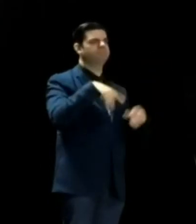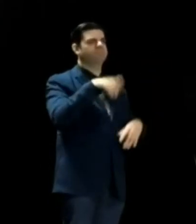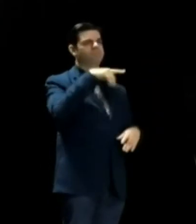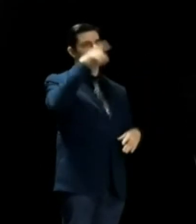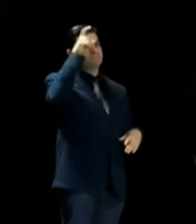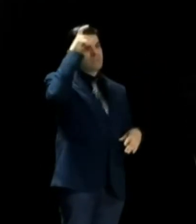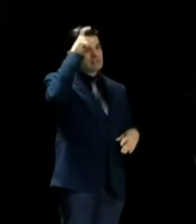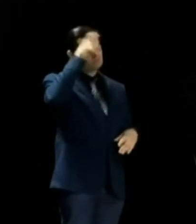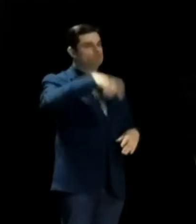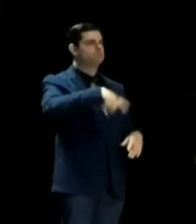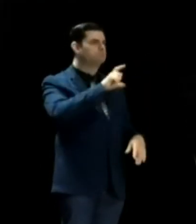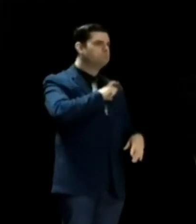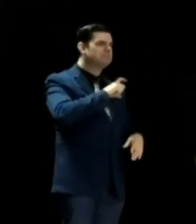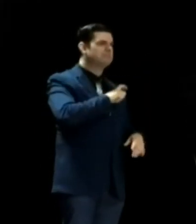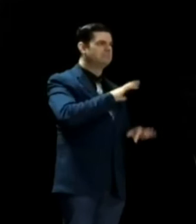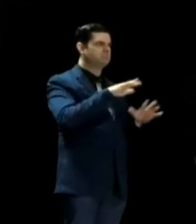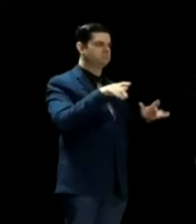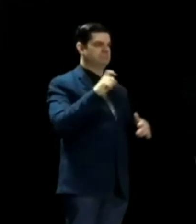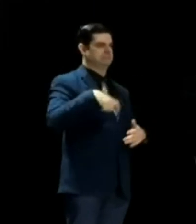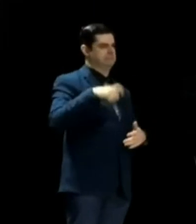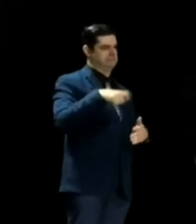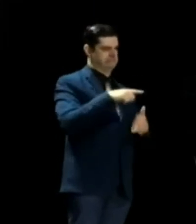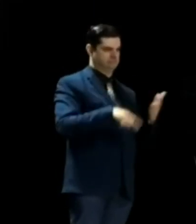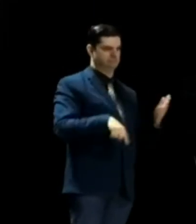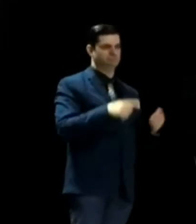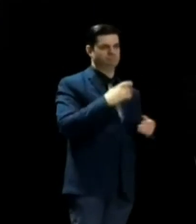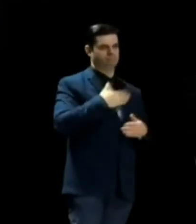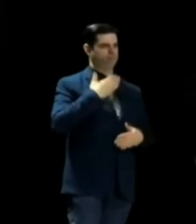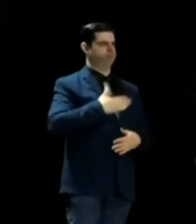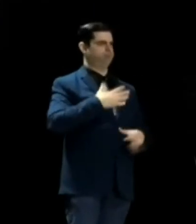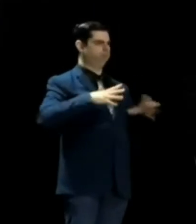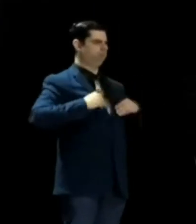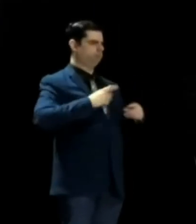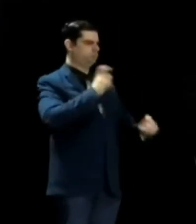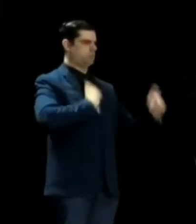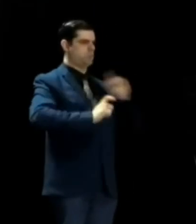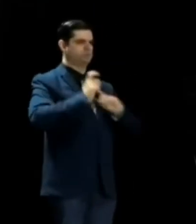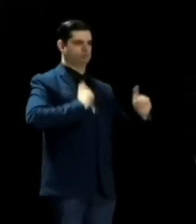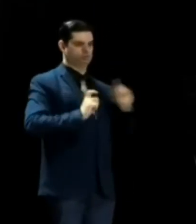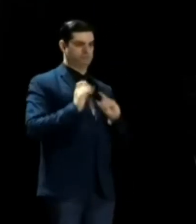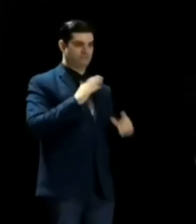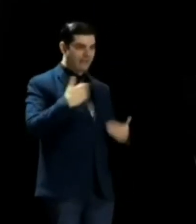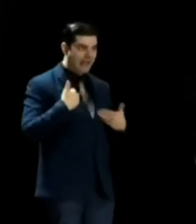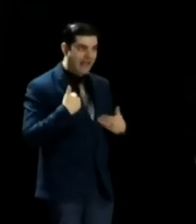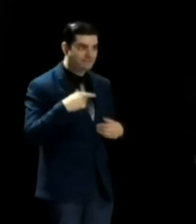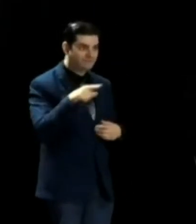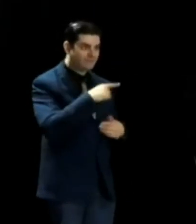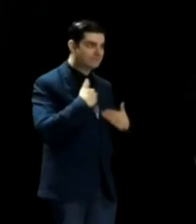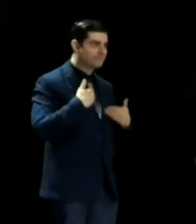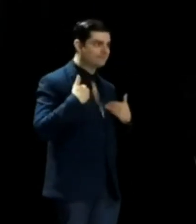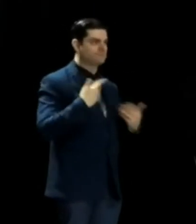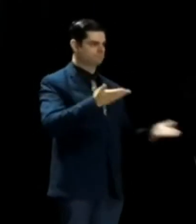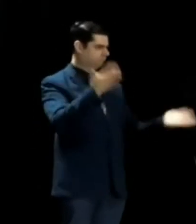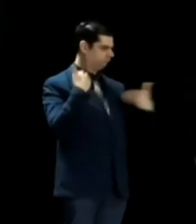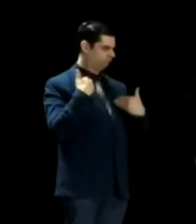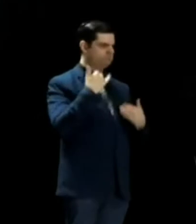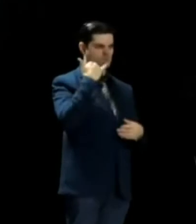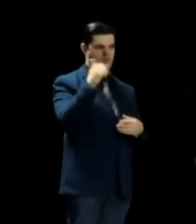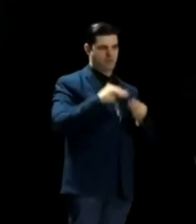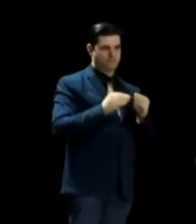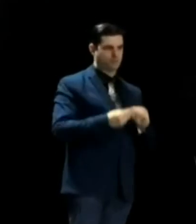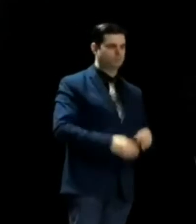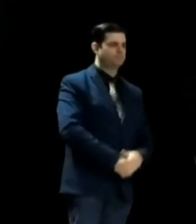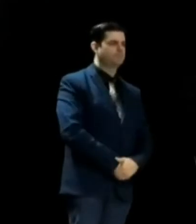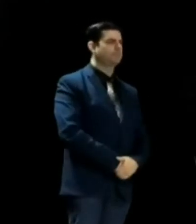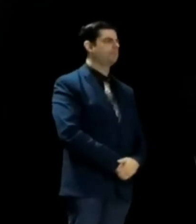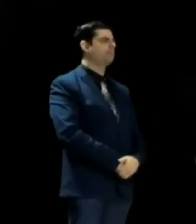I will take some questions. Ryan, on the subject of Restart, it was almost 2 weeks ago now